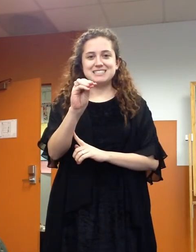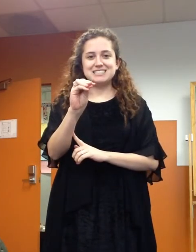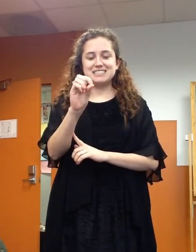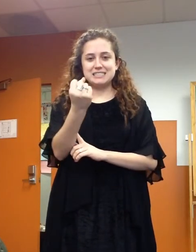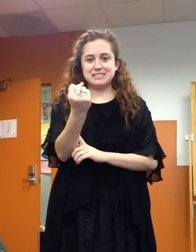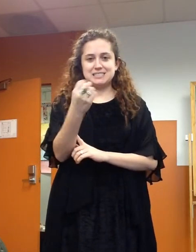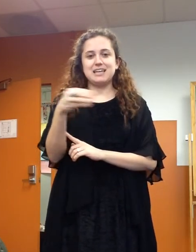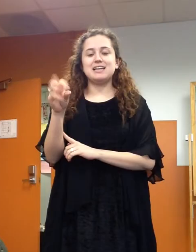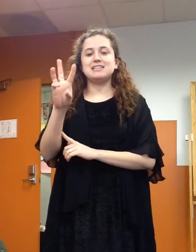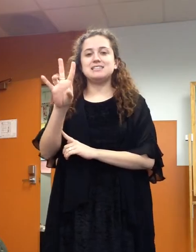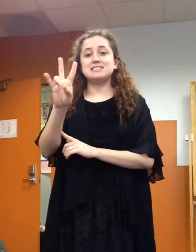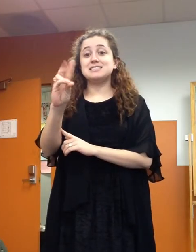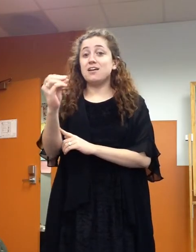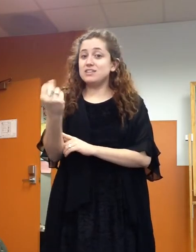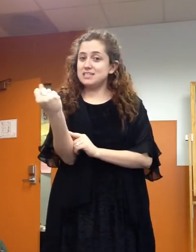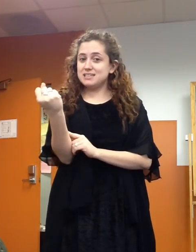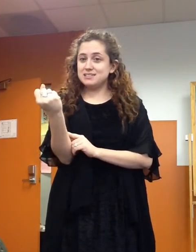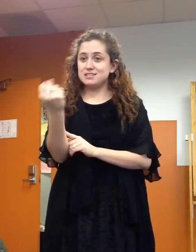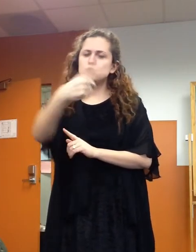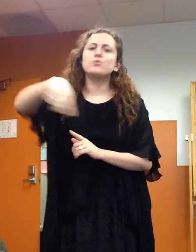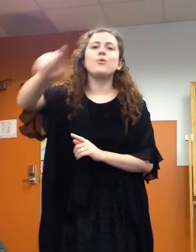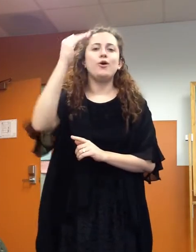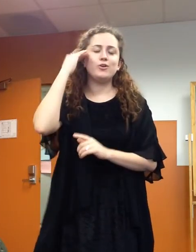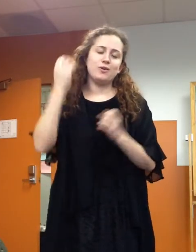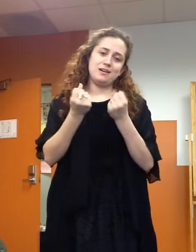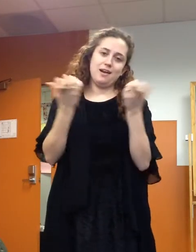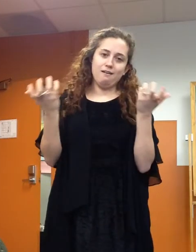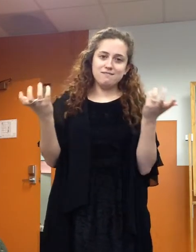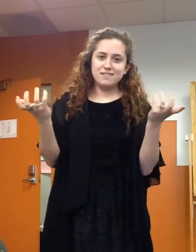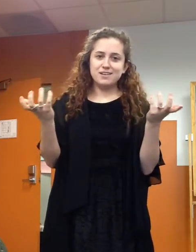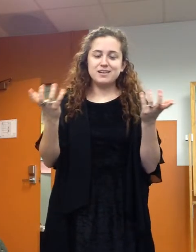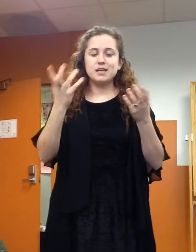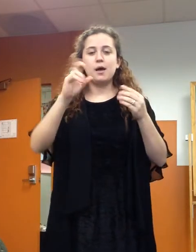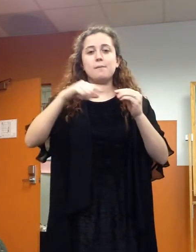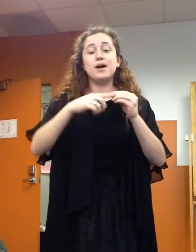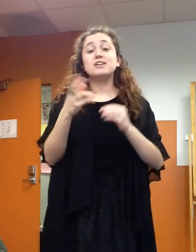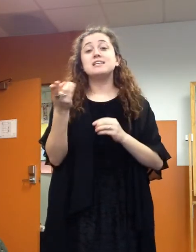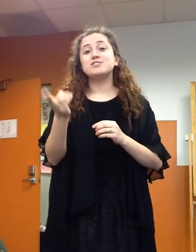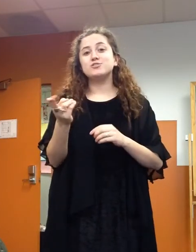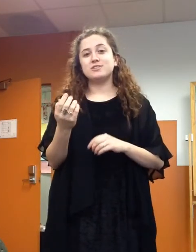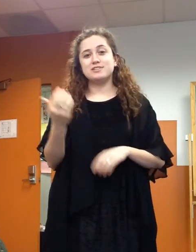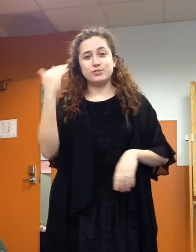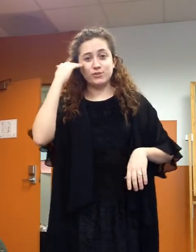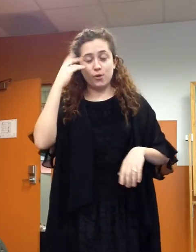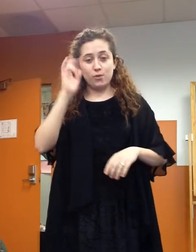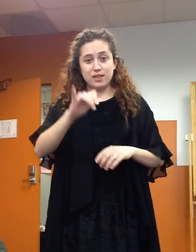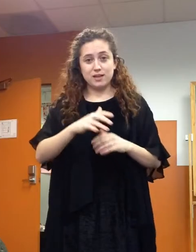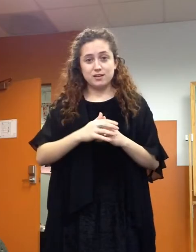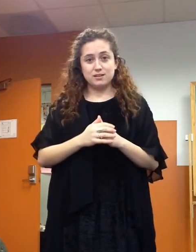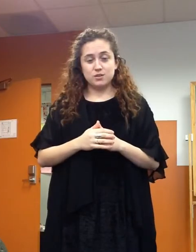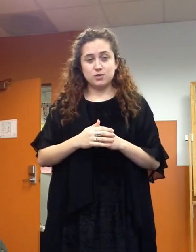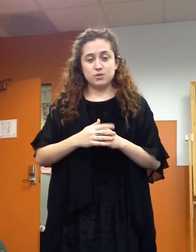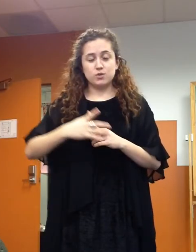you all know enough about history to know that we had a profoundly transforming civil rights